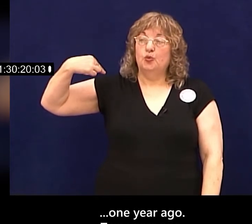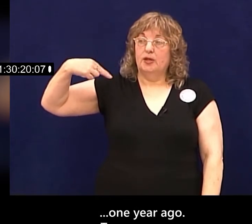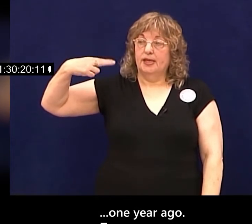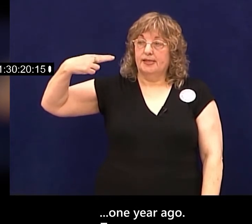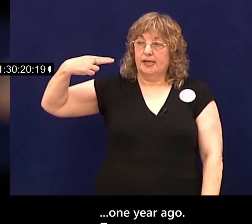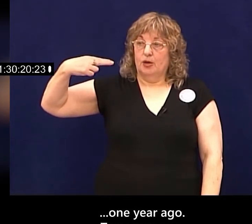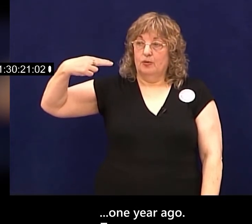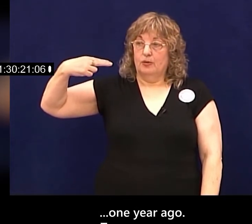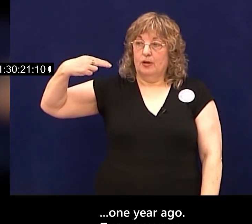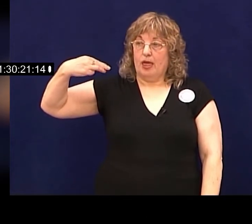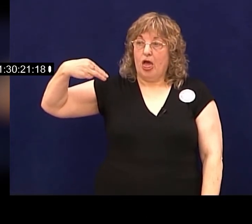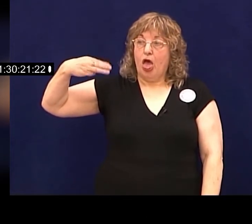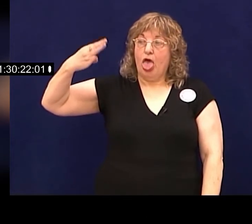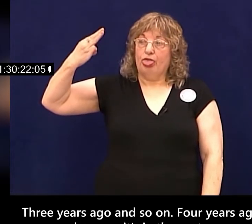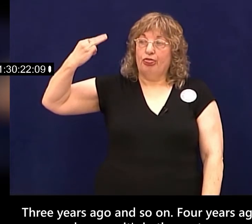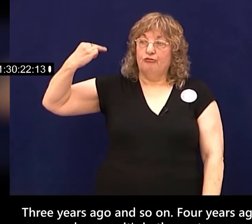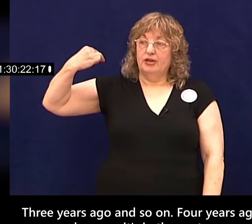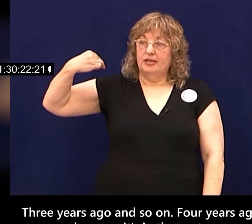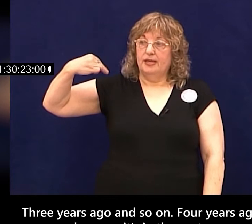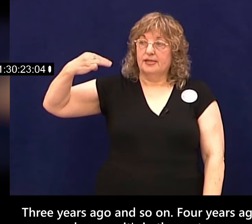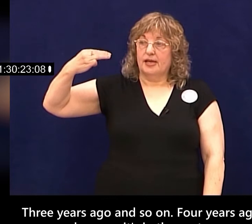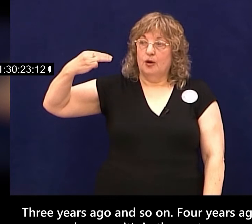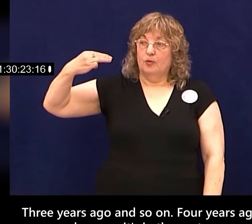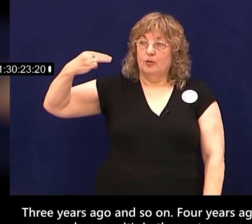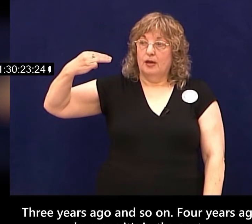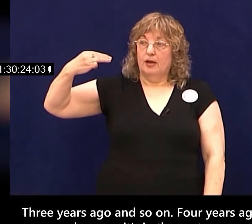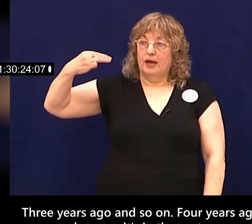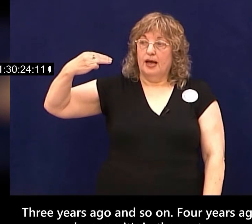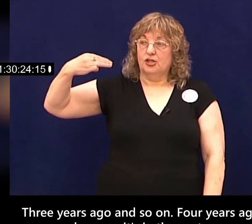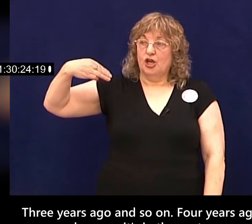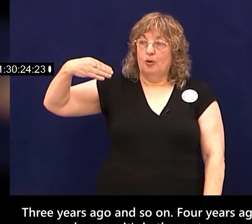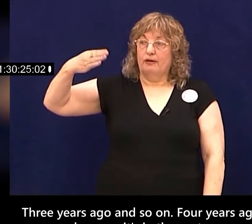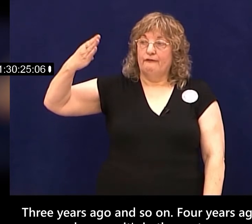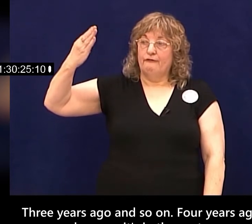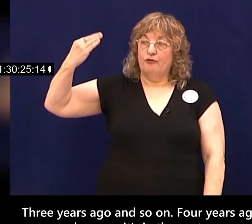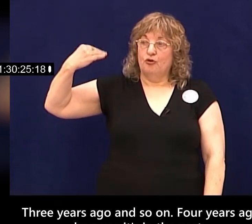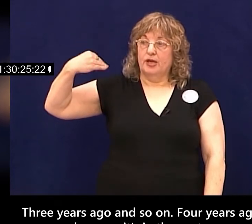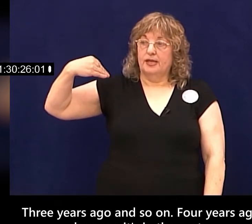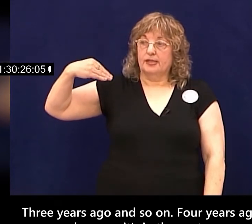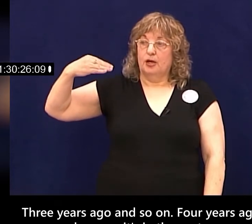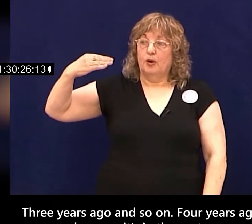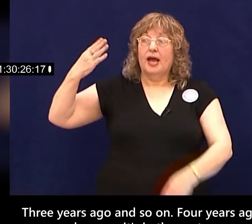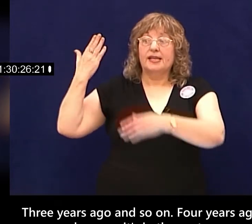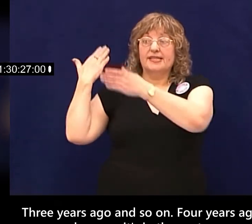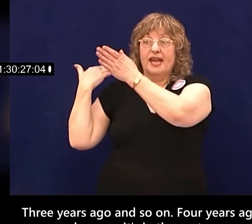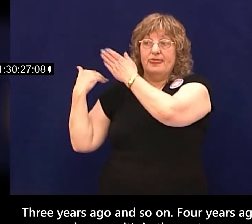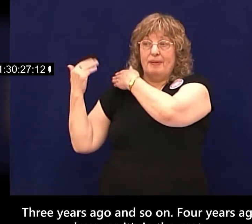2 years ago, 3 years ago, and so on, 4 years ago, because it's in the